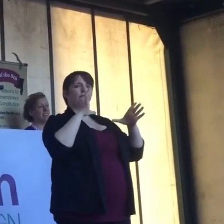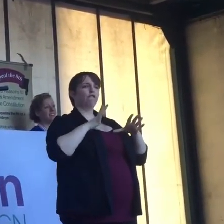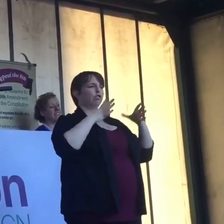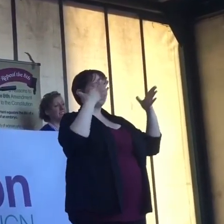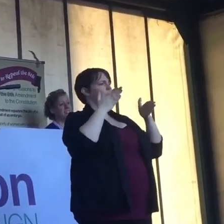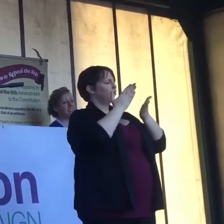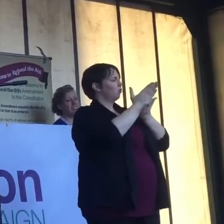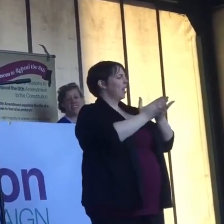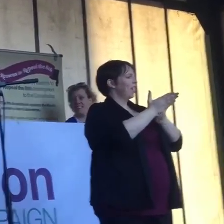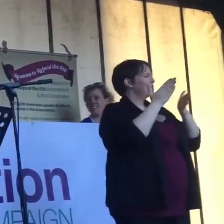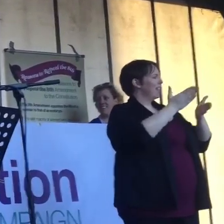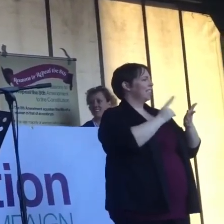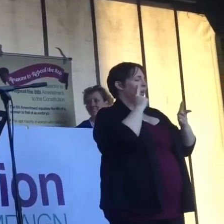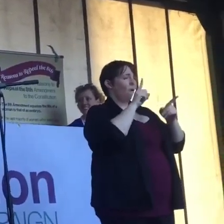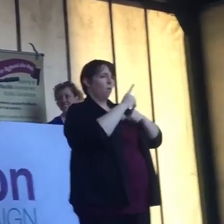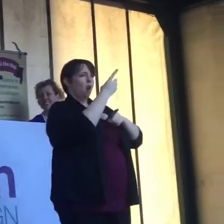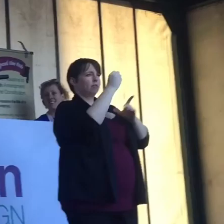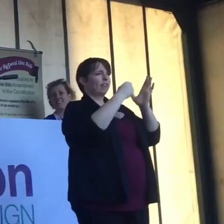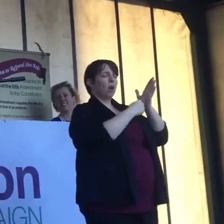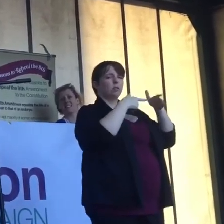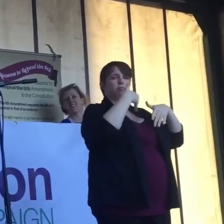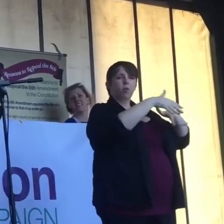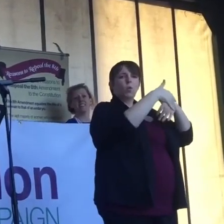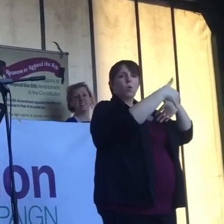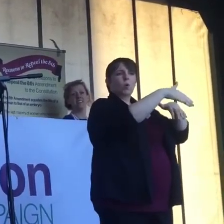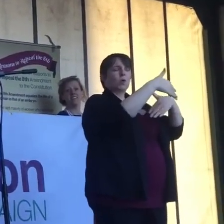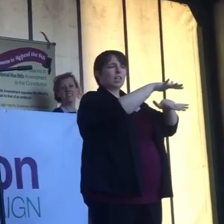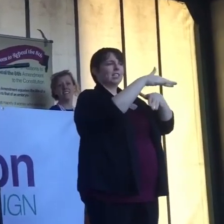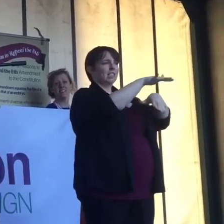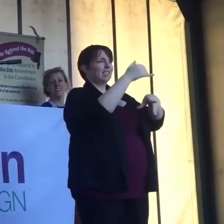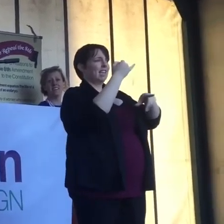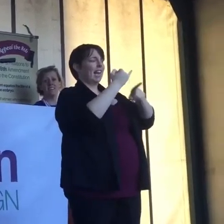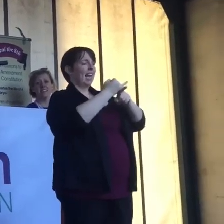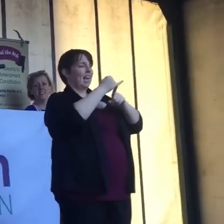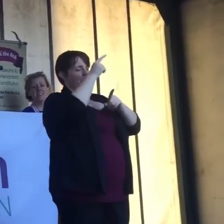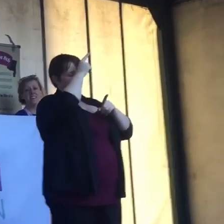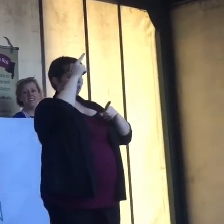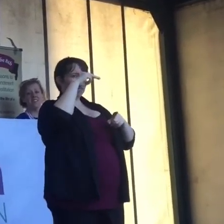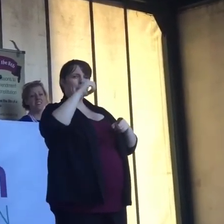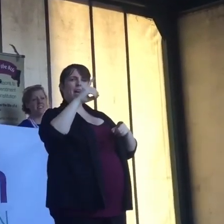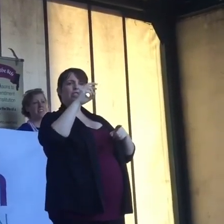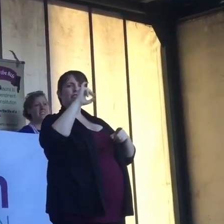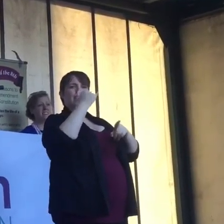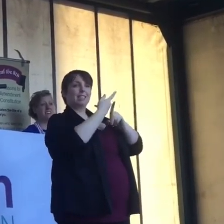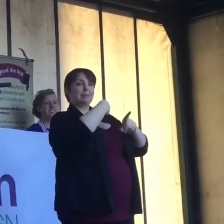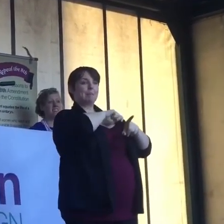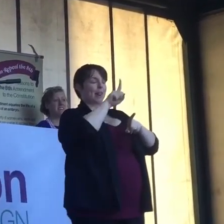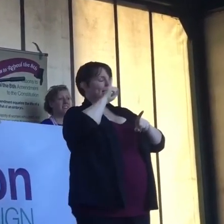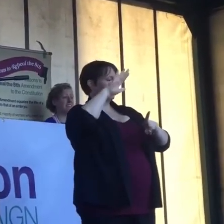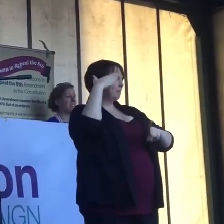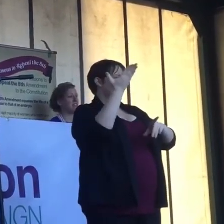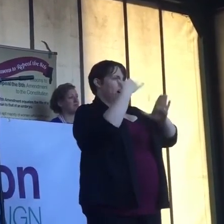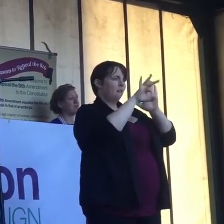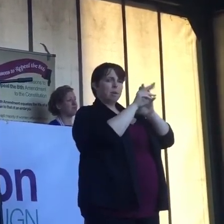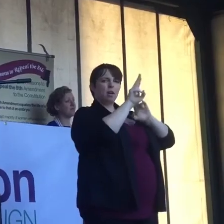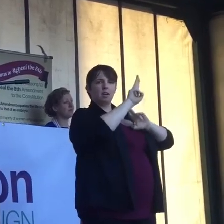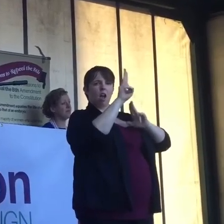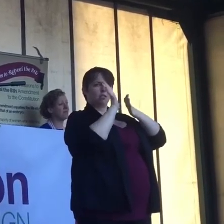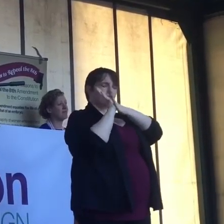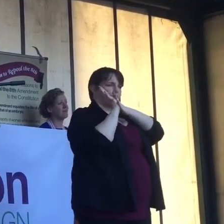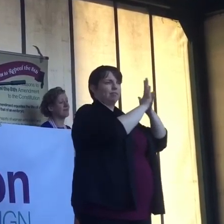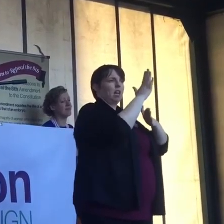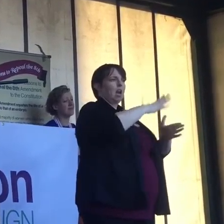Train, which saw over 100,000 protesters take to the streets in Madrid to demand that the government not push back on